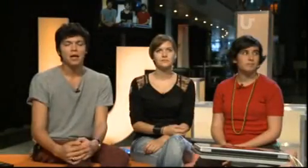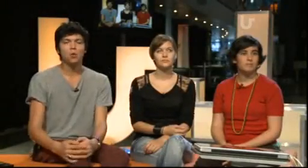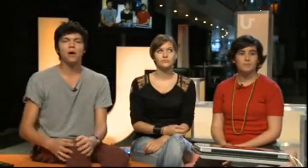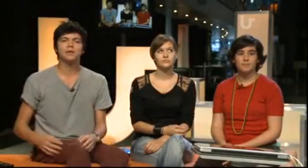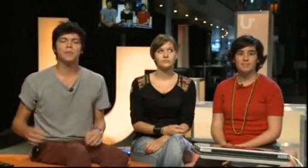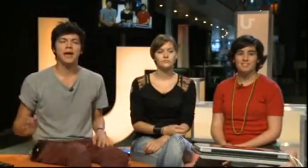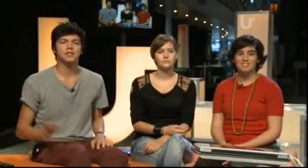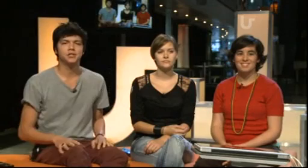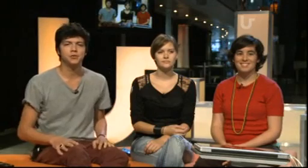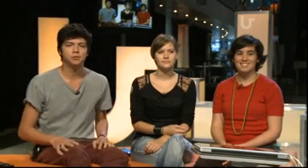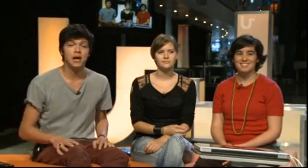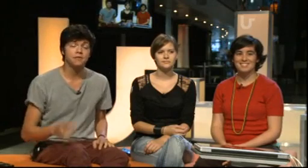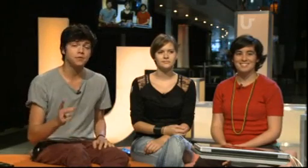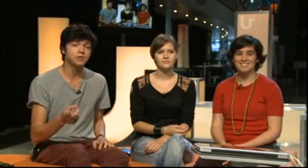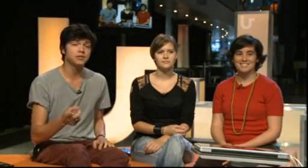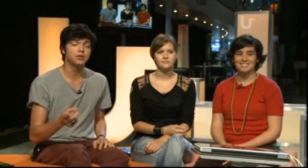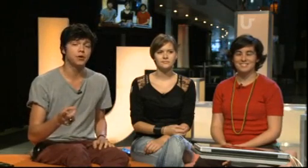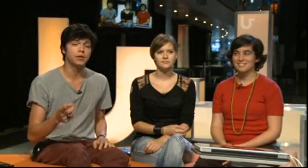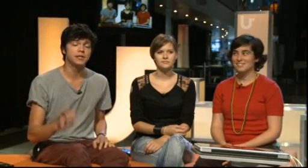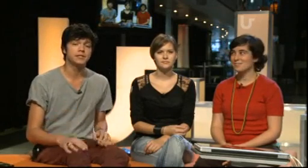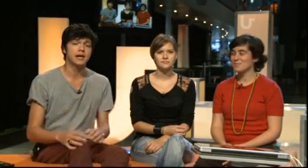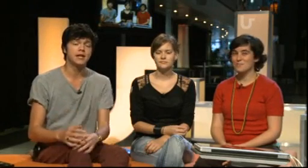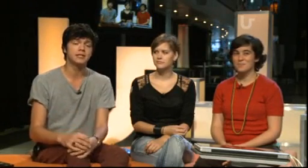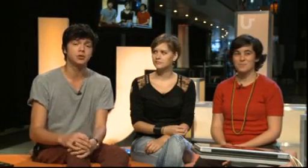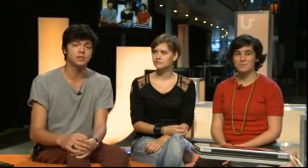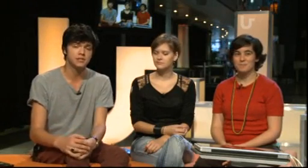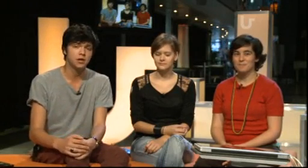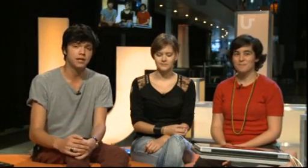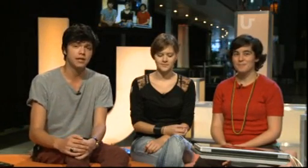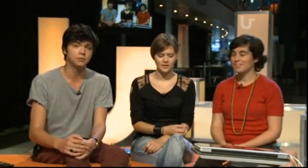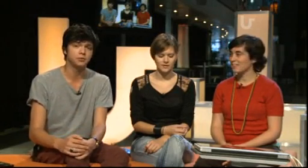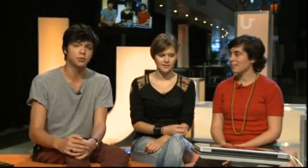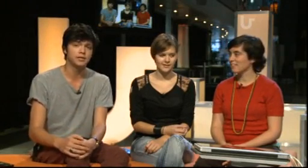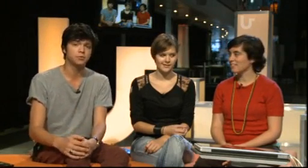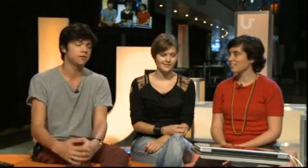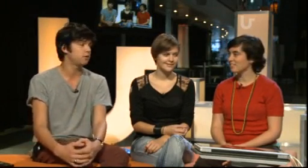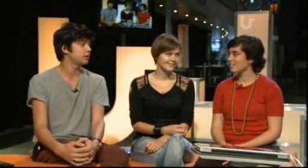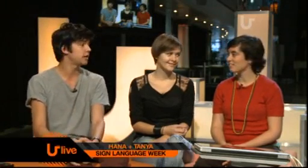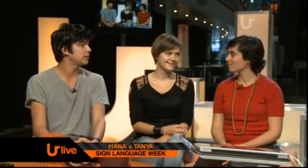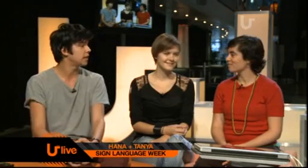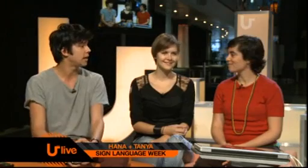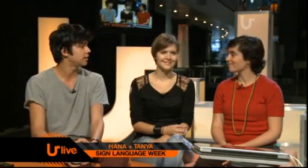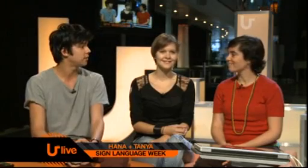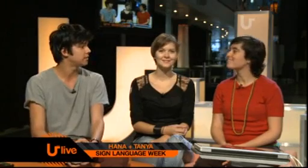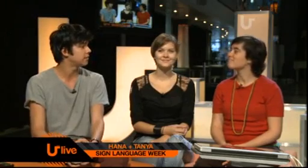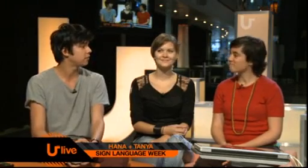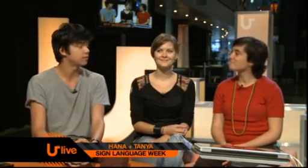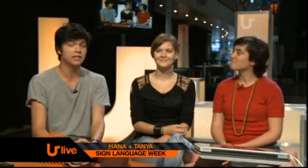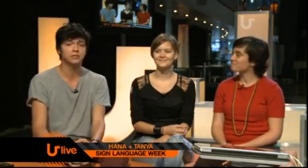Hello, welcome back to You Live. If you didn't know, it is National Sign Language Week, so we have got Tanya and Hannah coming in to have a conversation with